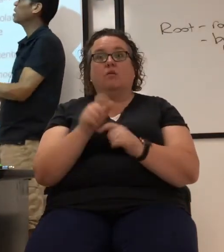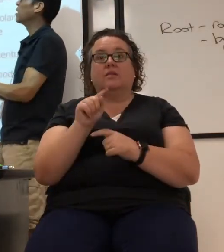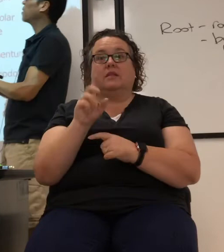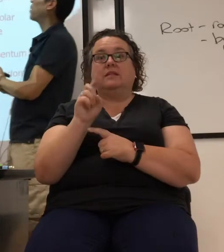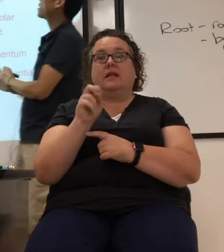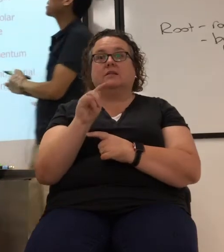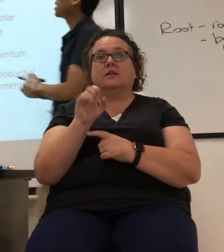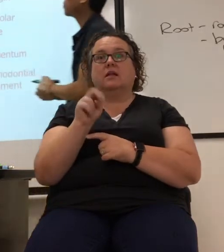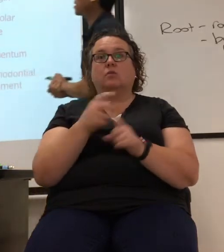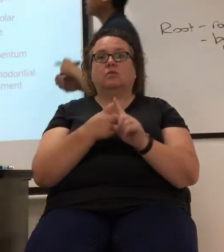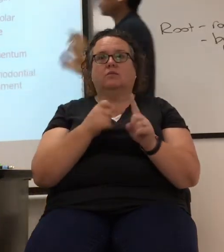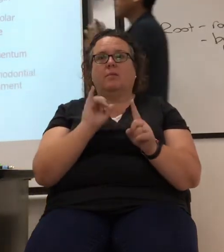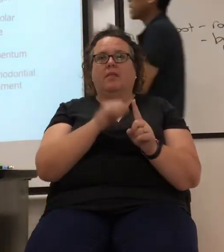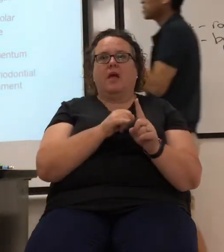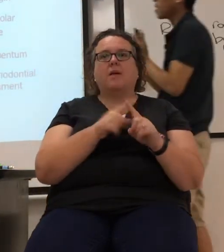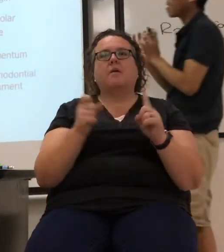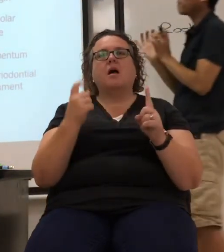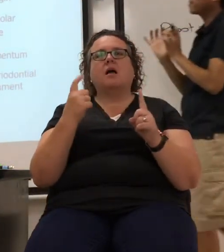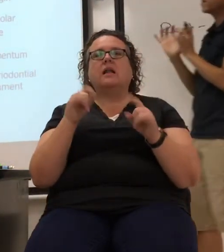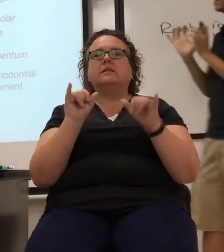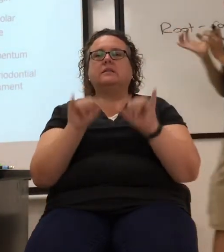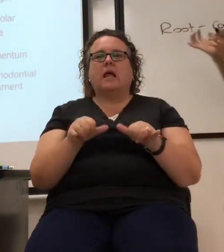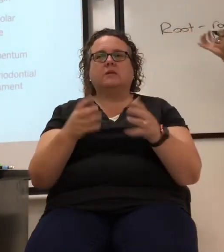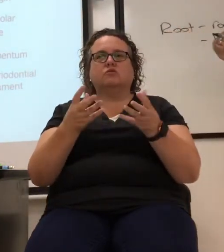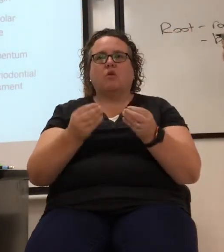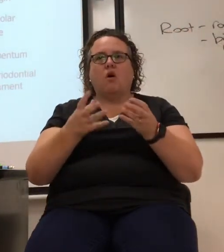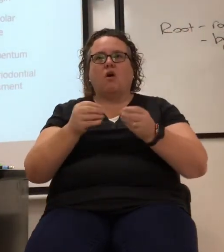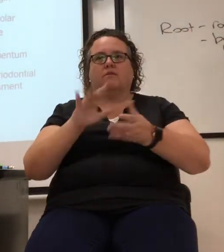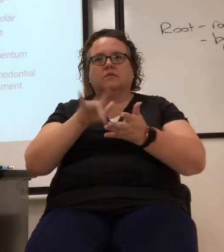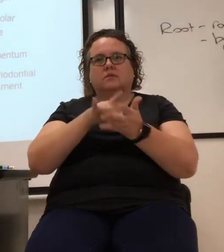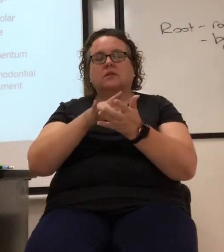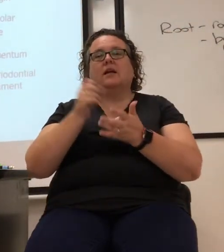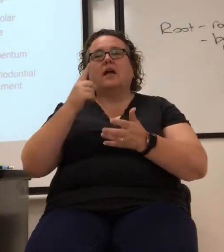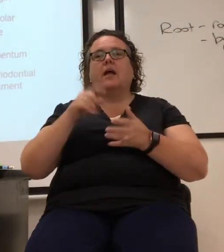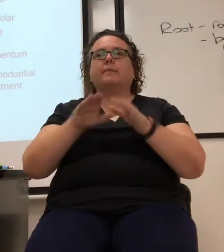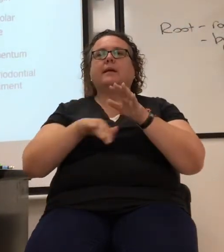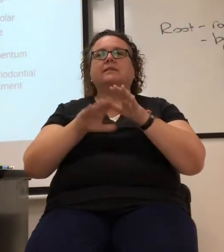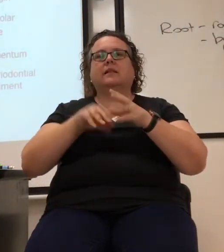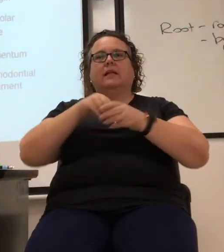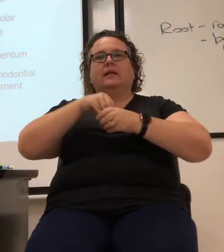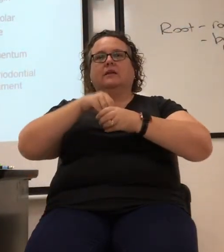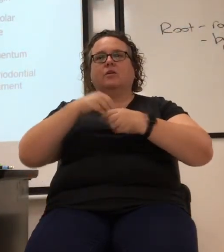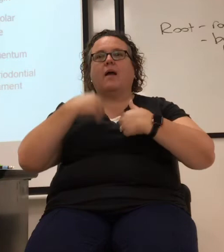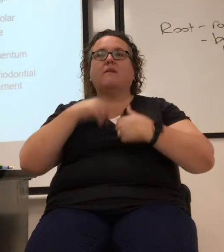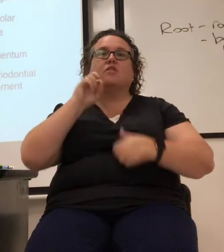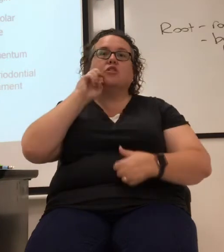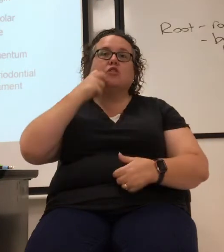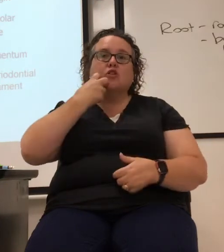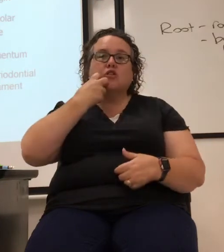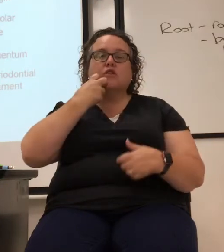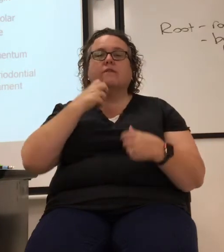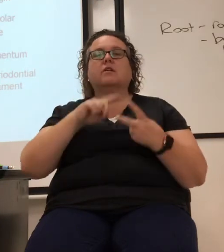it. But it remains soft. Basically in there you got the nerve,